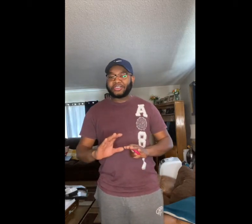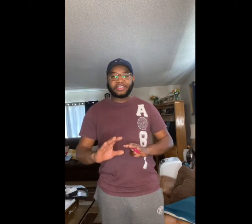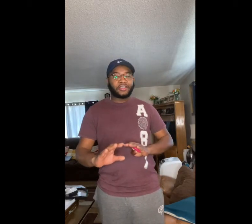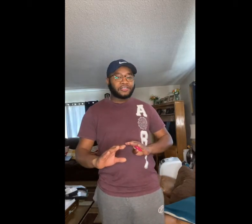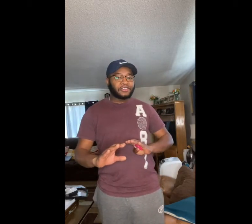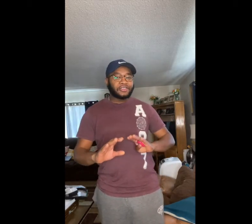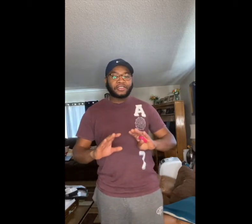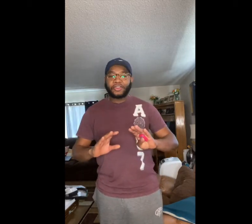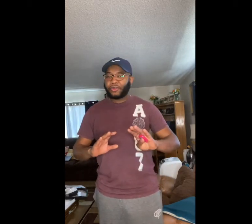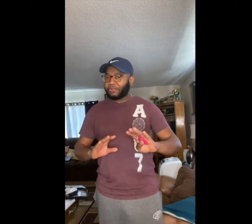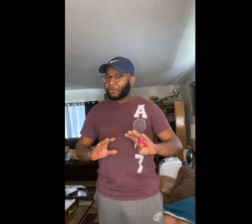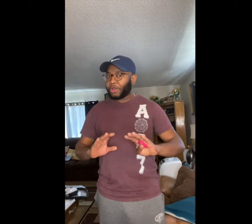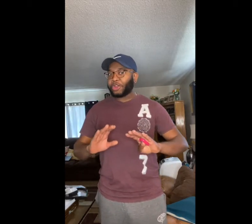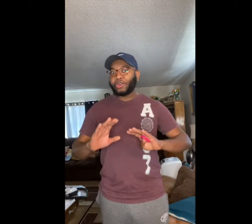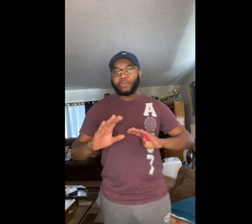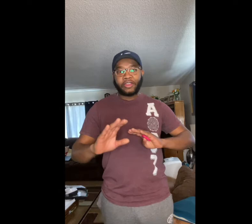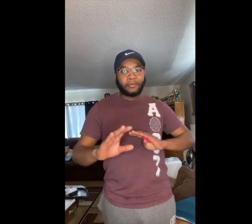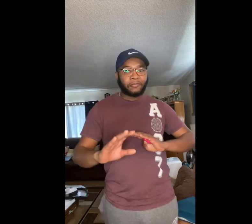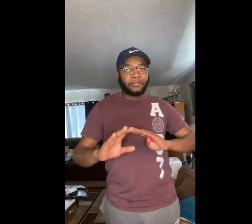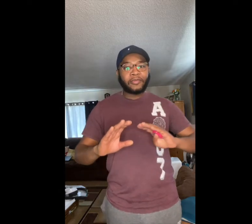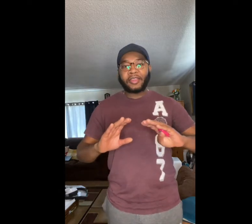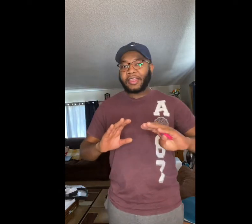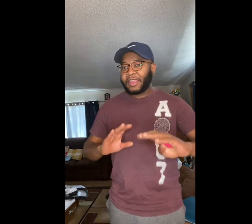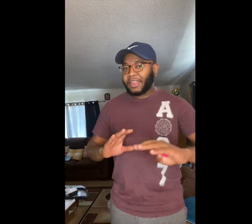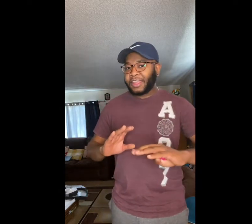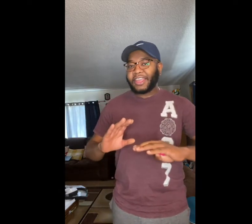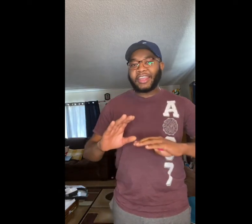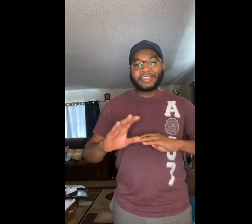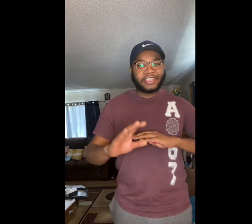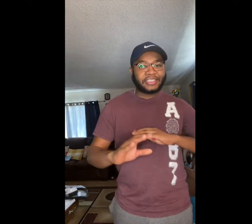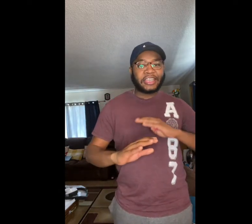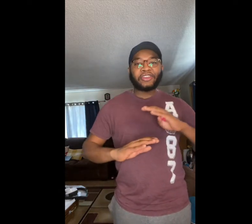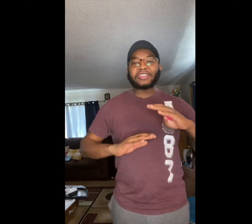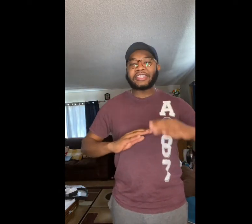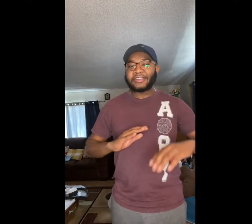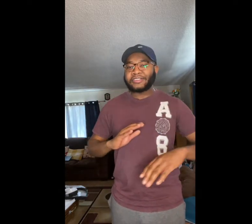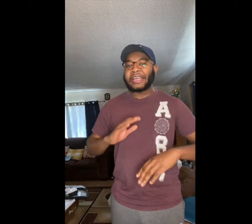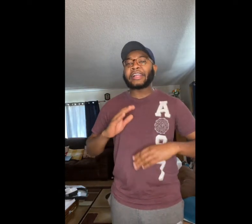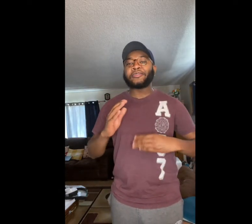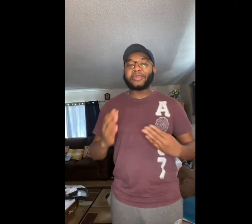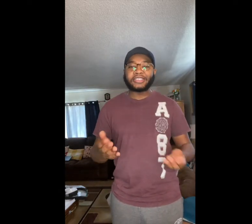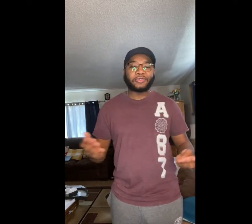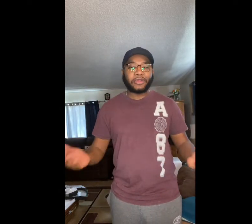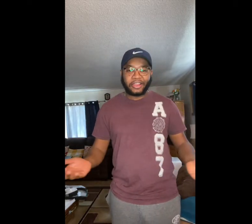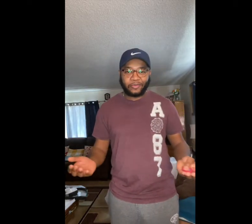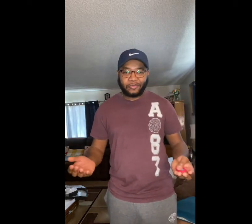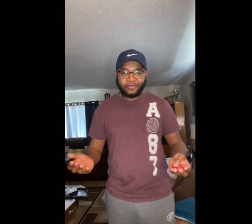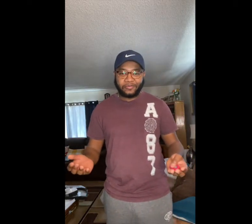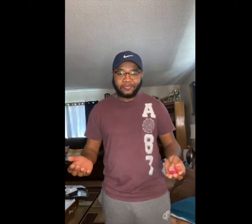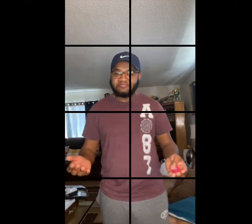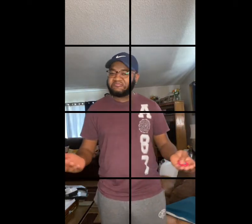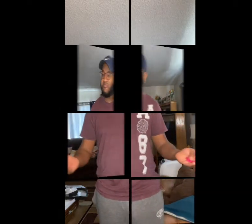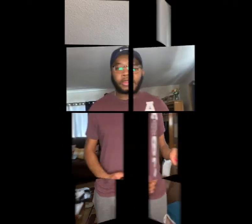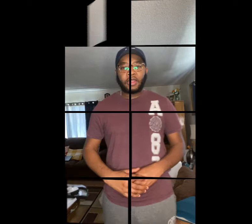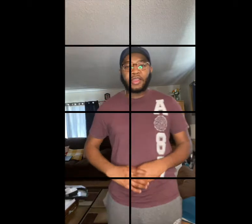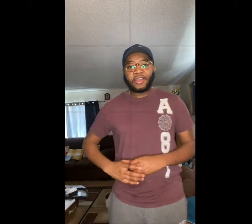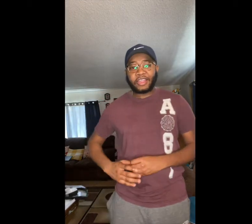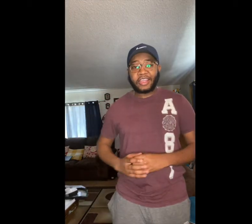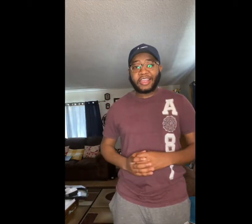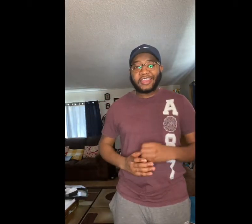yourselves. We're gonna go over them and just get ourselves acclimated with them. Okay,